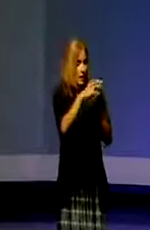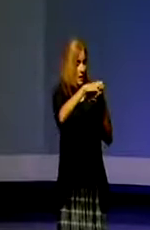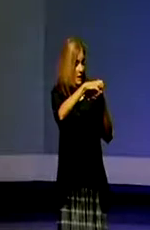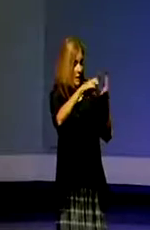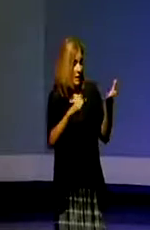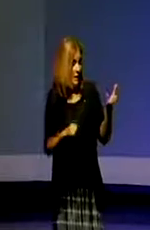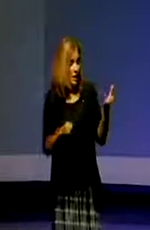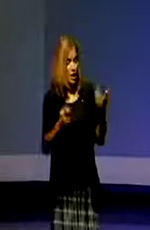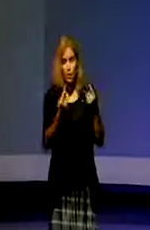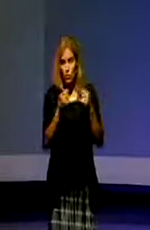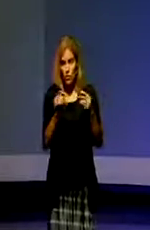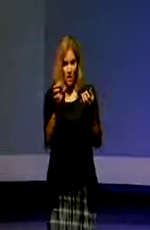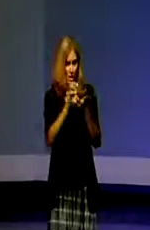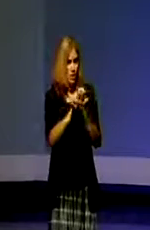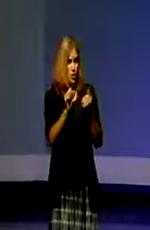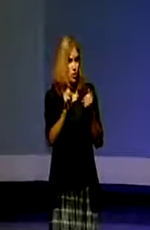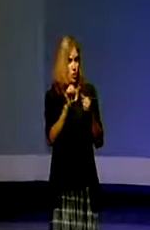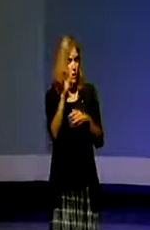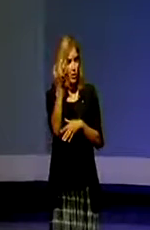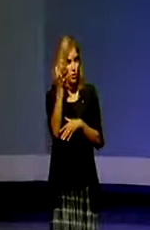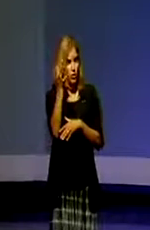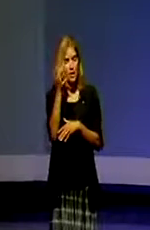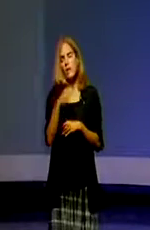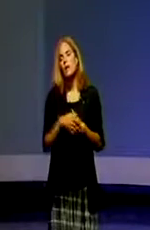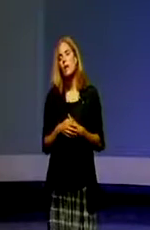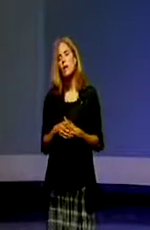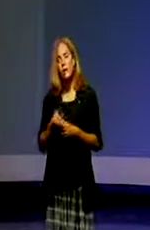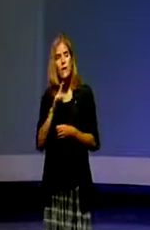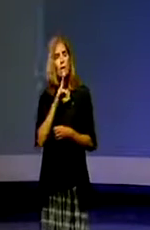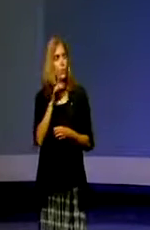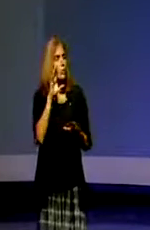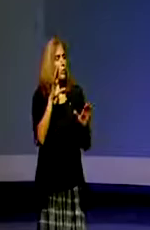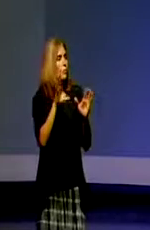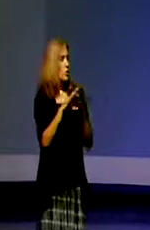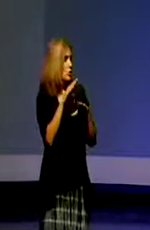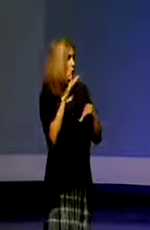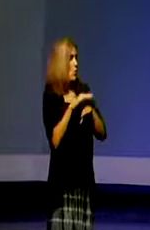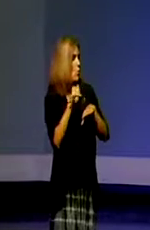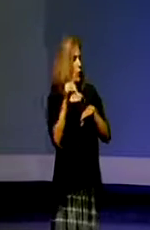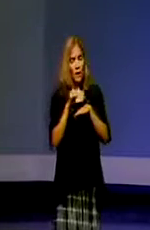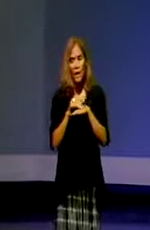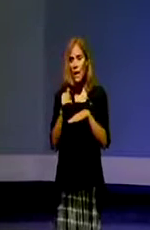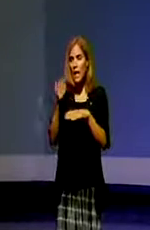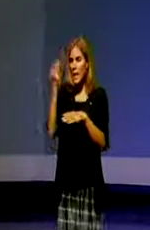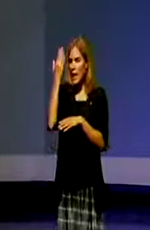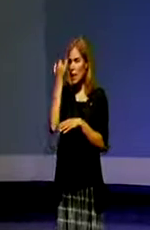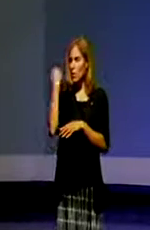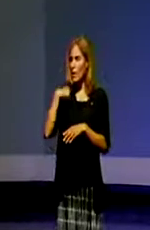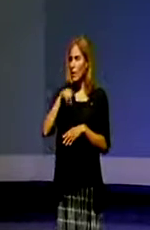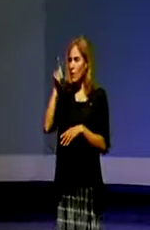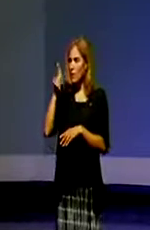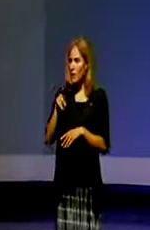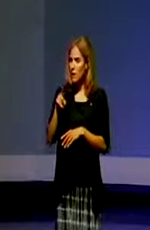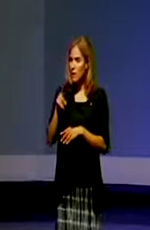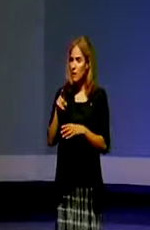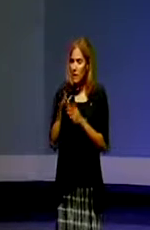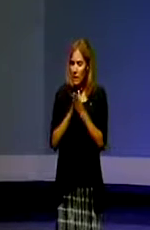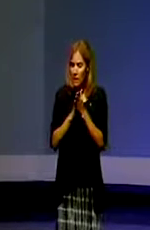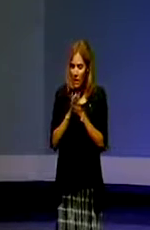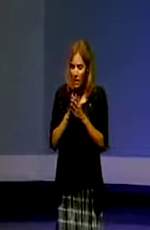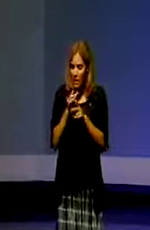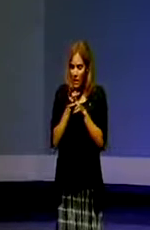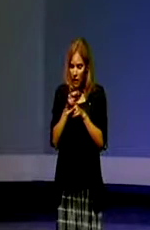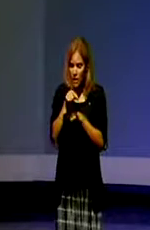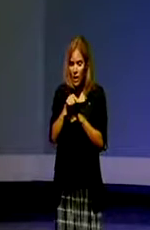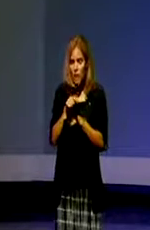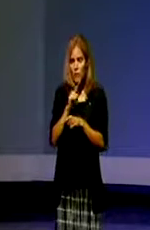to devastate the tree. And he's painting a very real picture and a warning. And that's why we must be diligent about